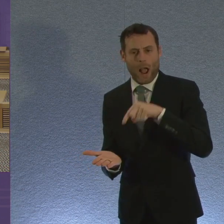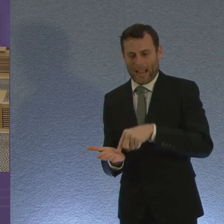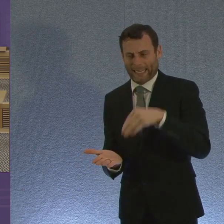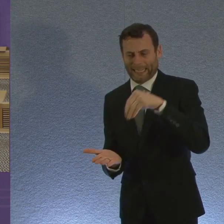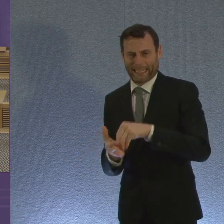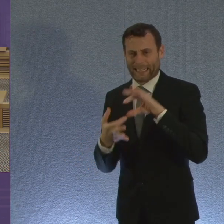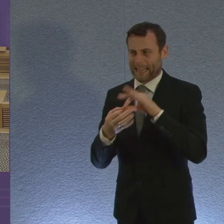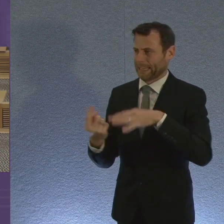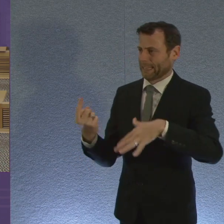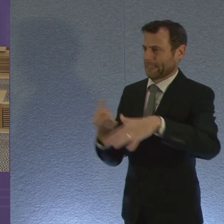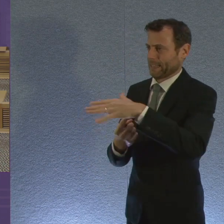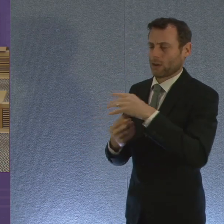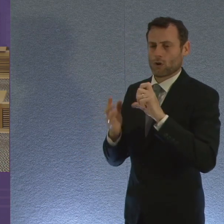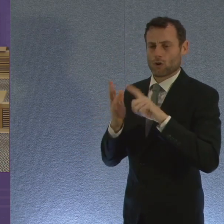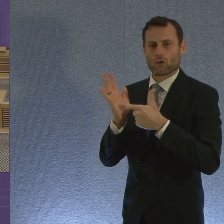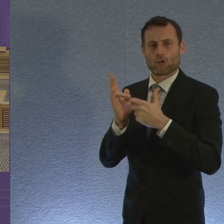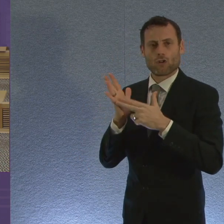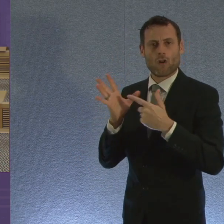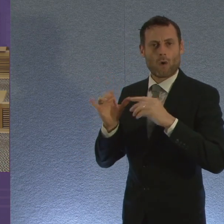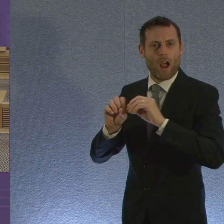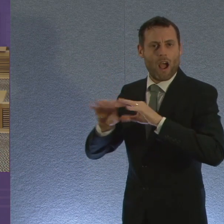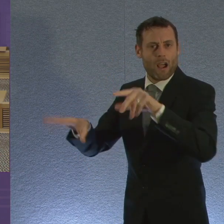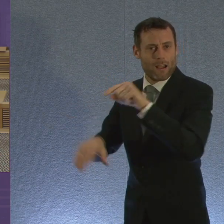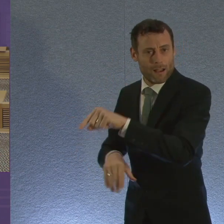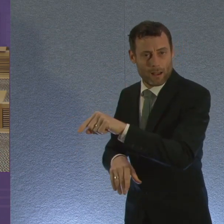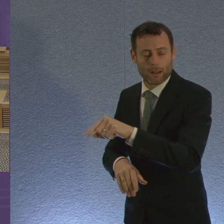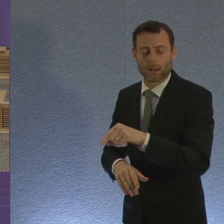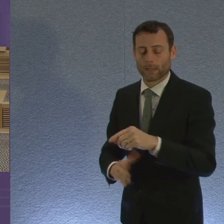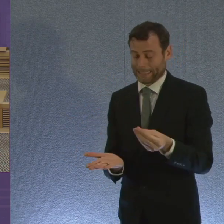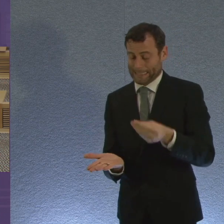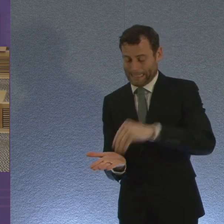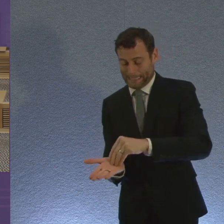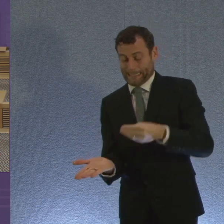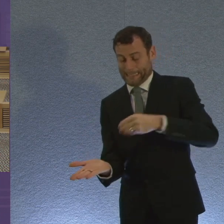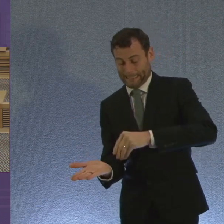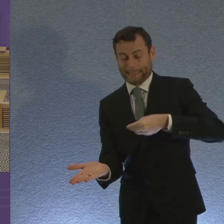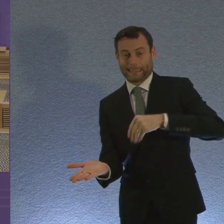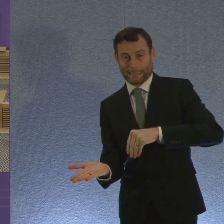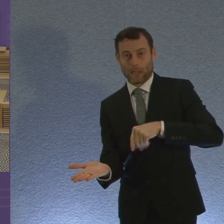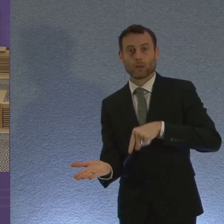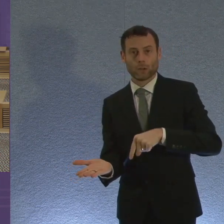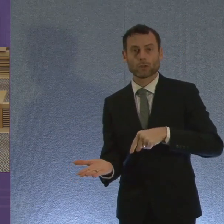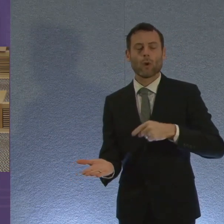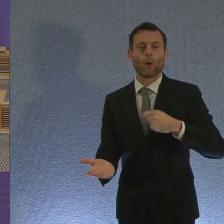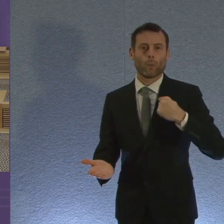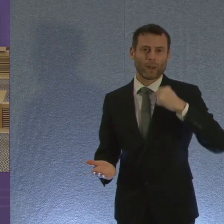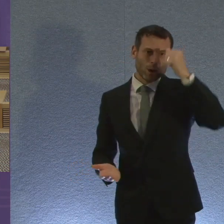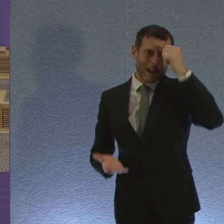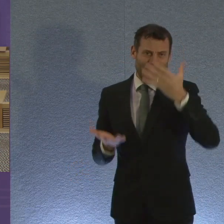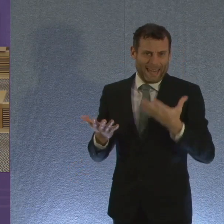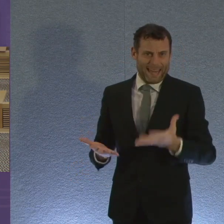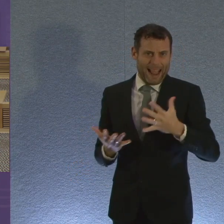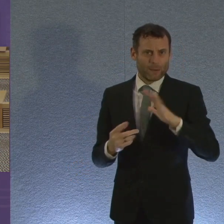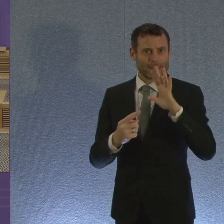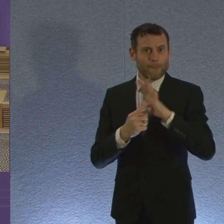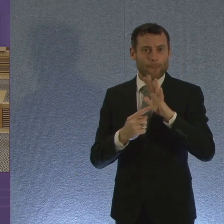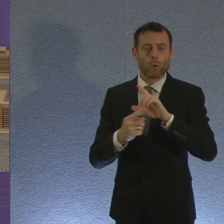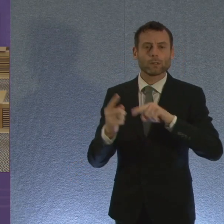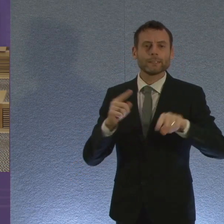urgent. Many measures are required to reflect the reality that at a time when our public services are reprioritising and refocusing to